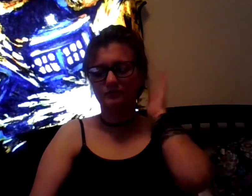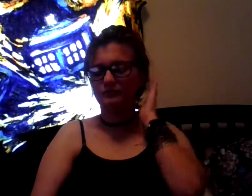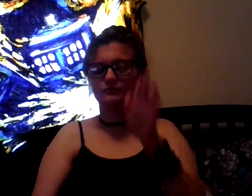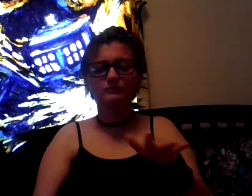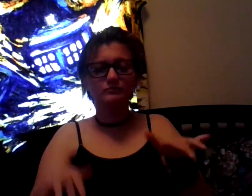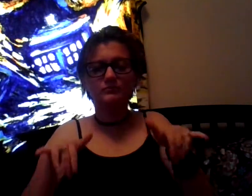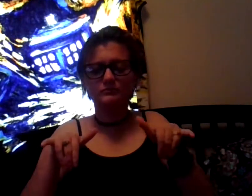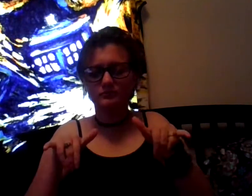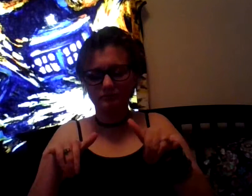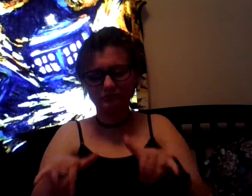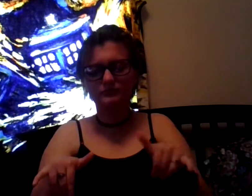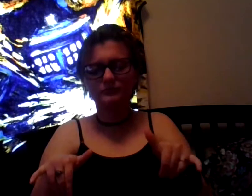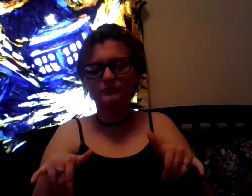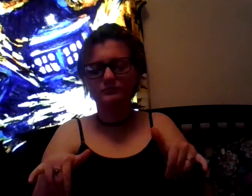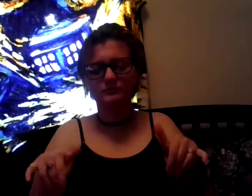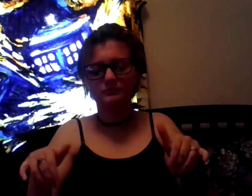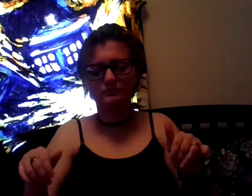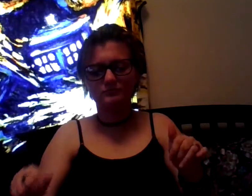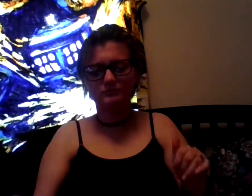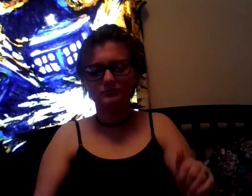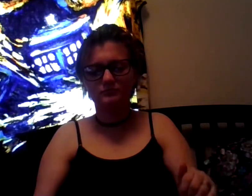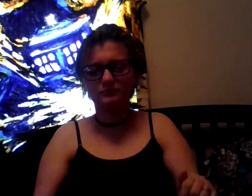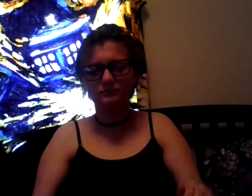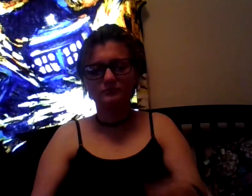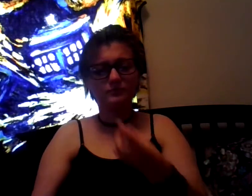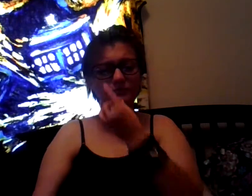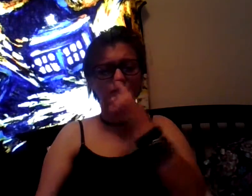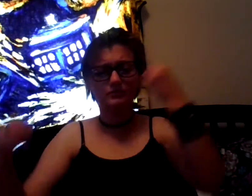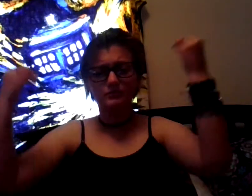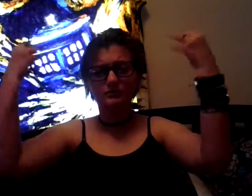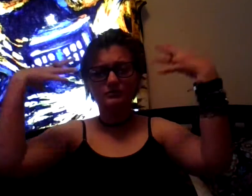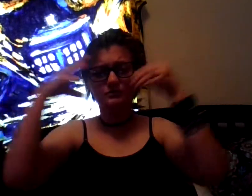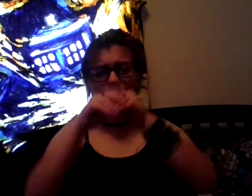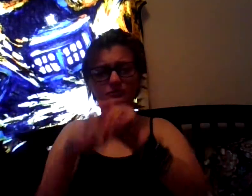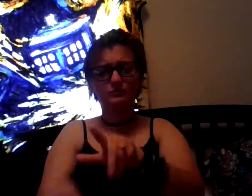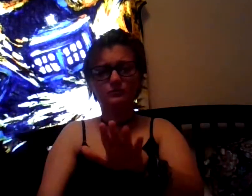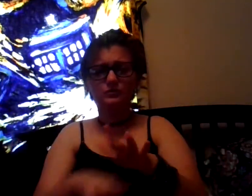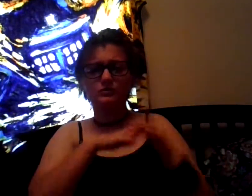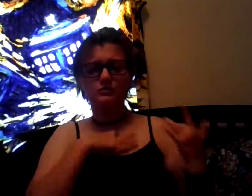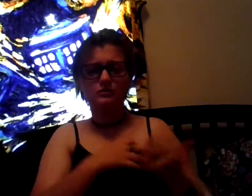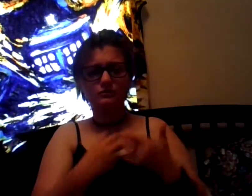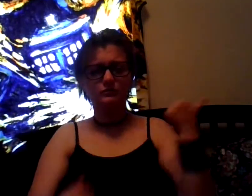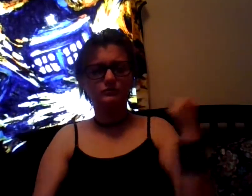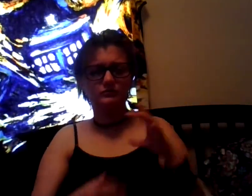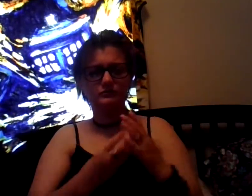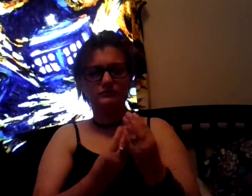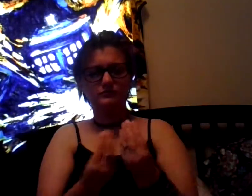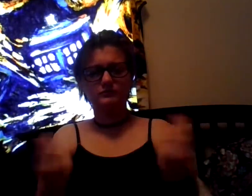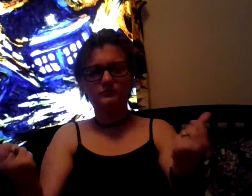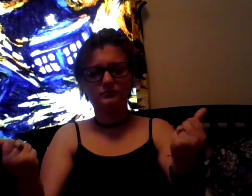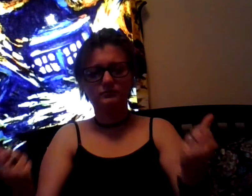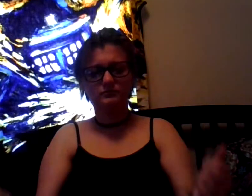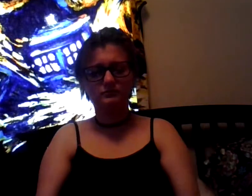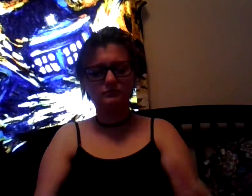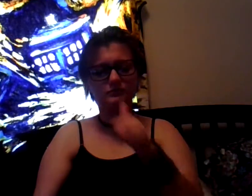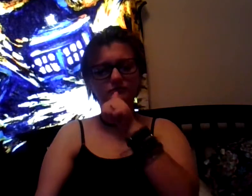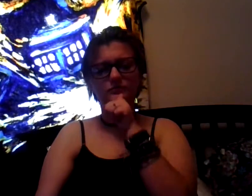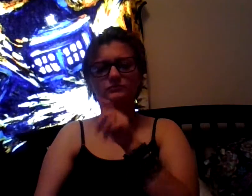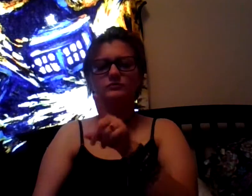I will stay, so the lantern in your heart won't fade. The secrets